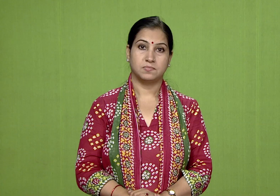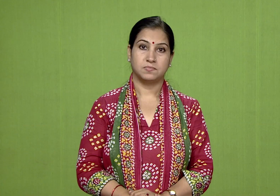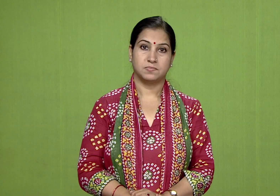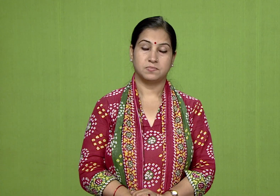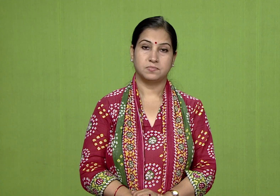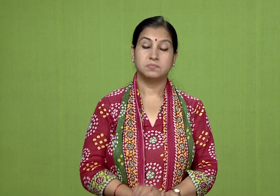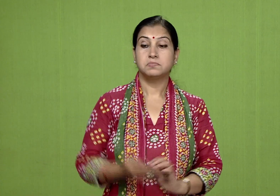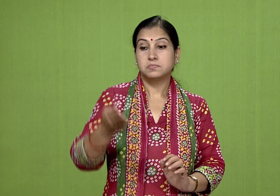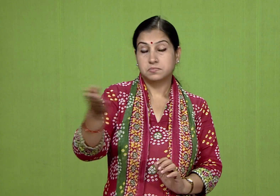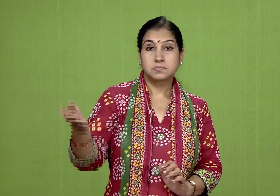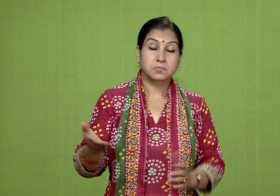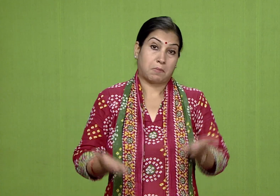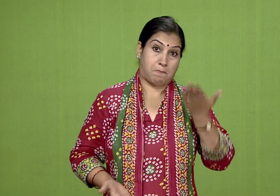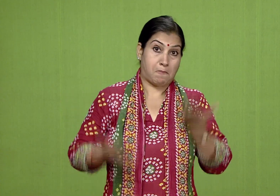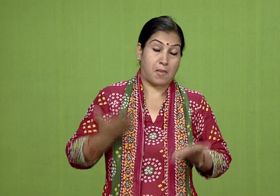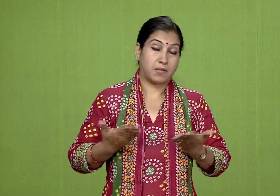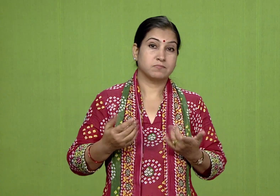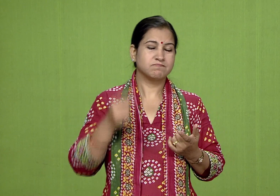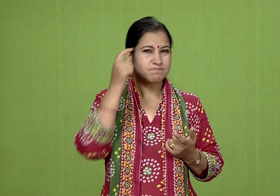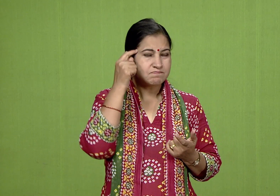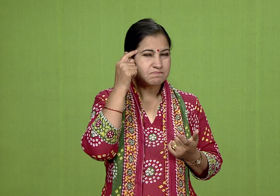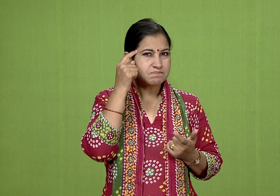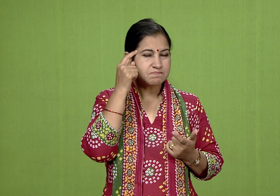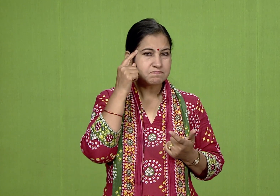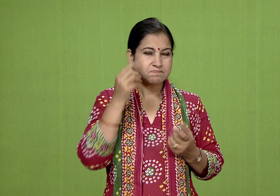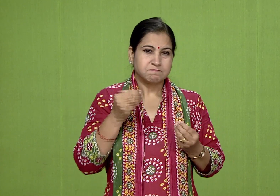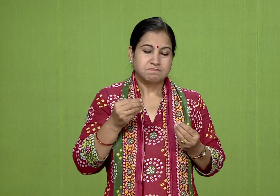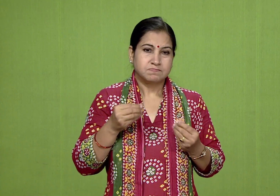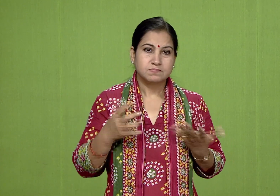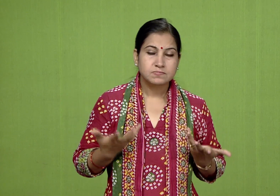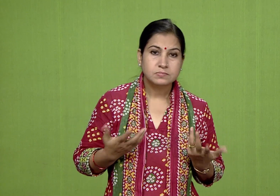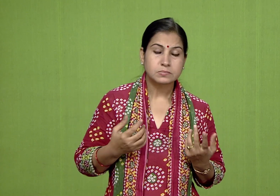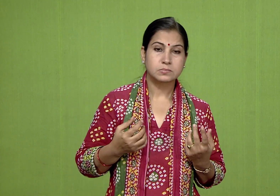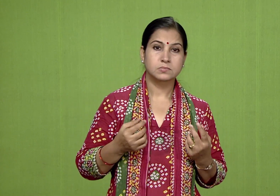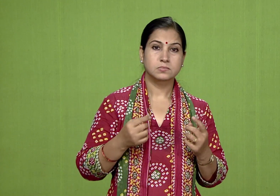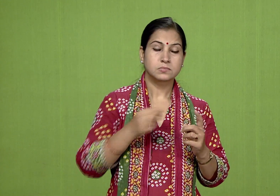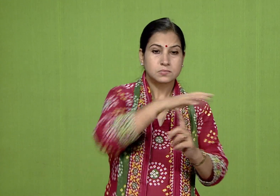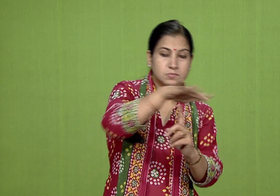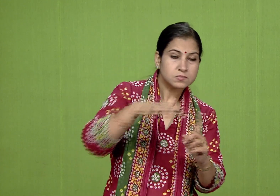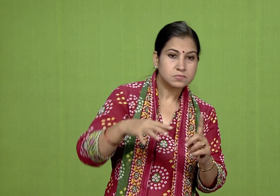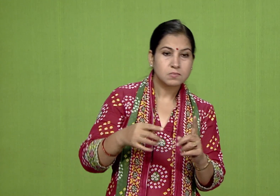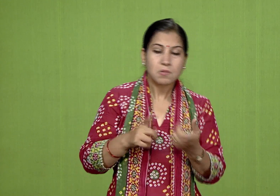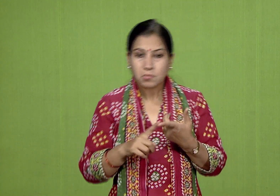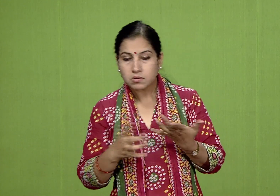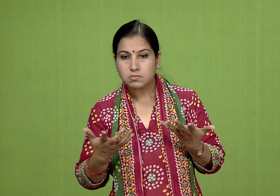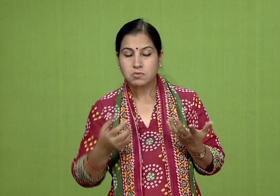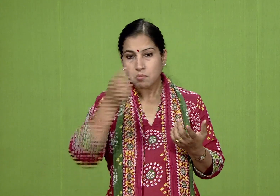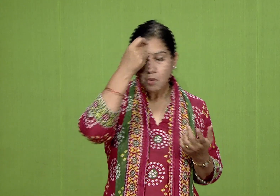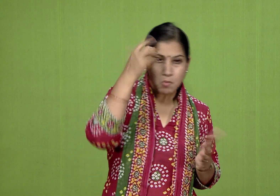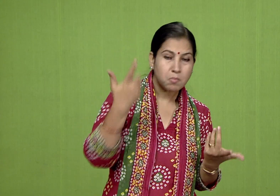They may face troubles in handling situations and problems of daily